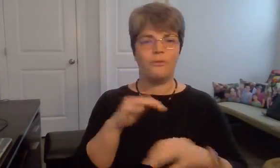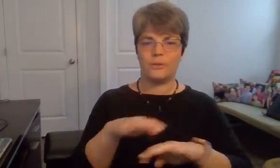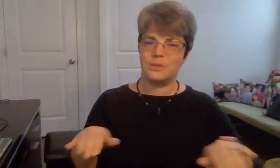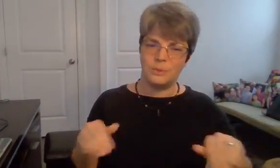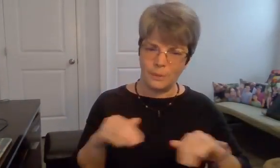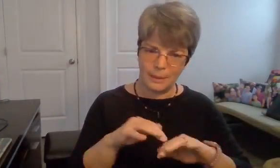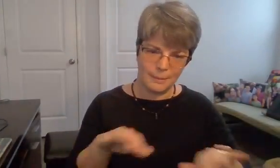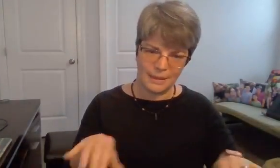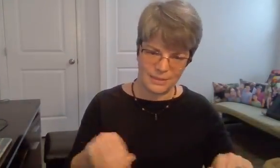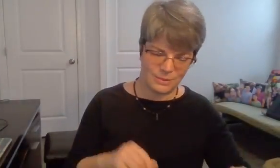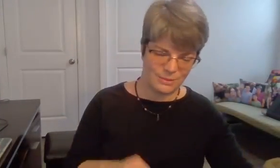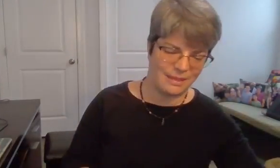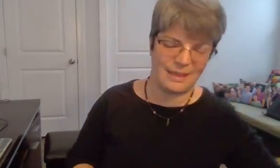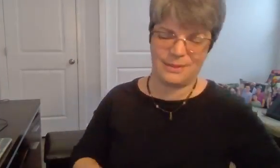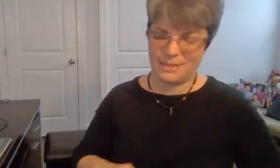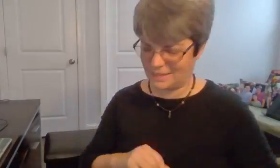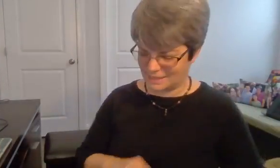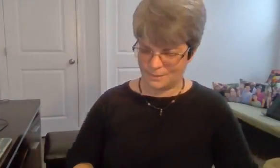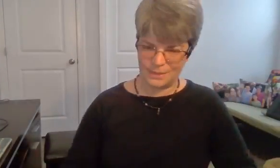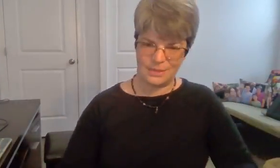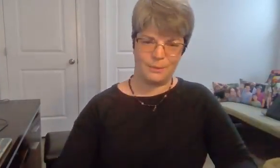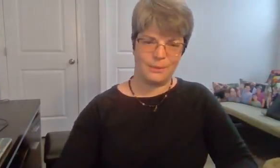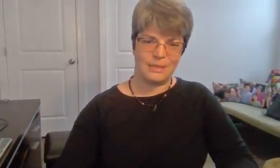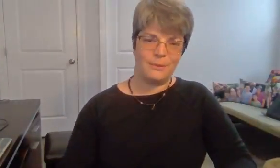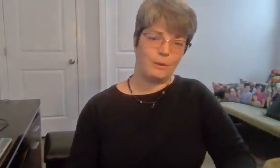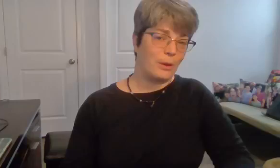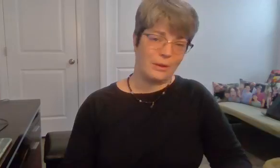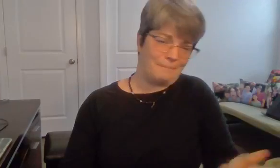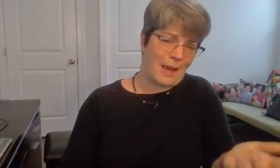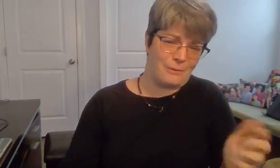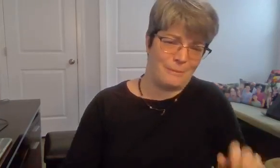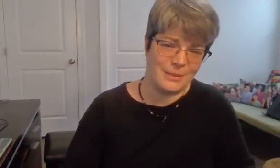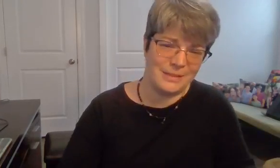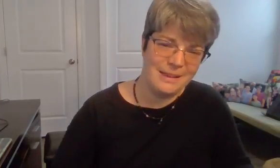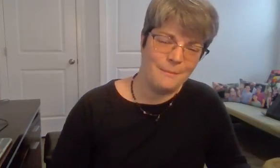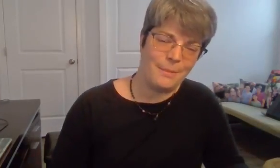a swim. I think I used this last time. It's a terrible example for a book. I don't write books. But